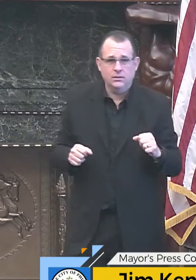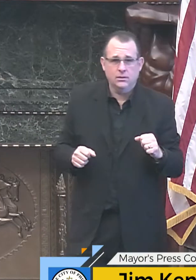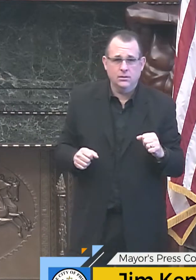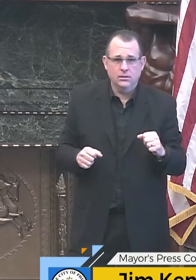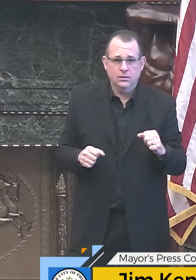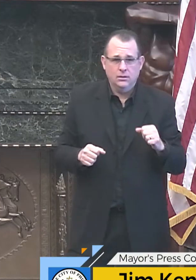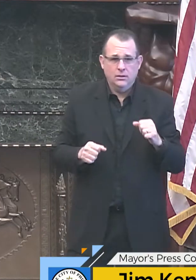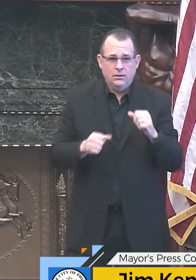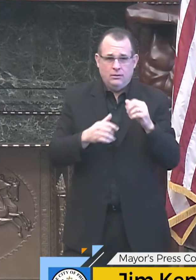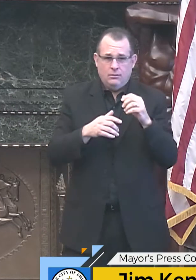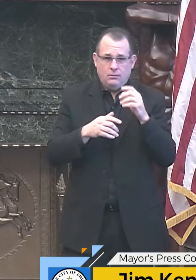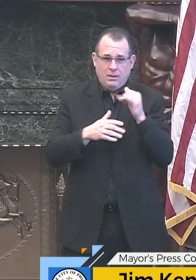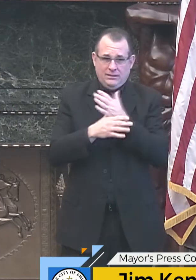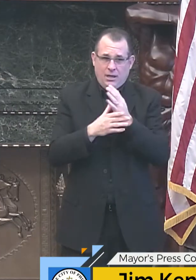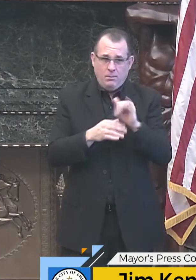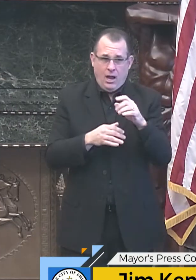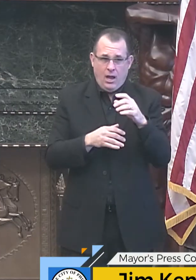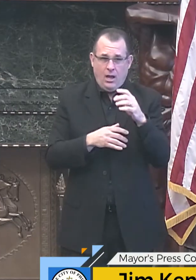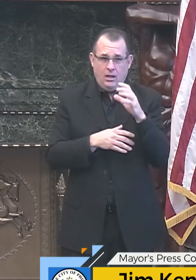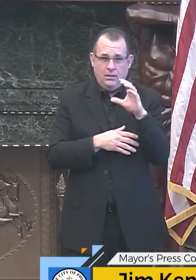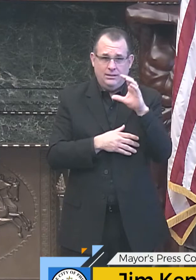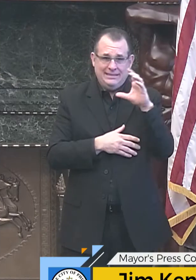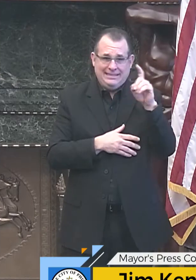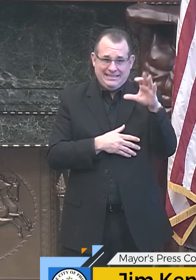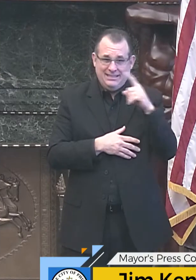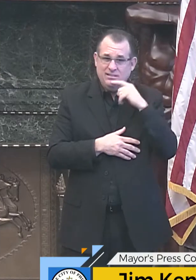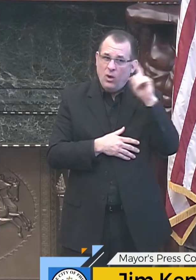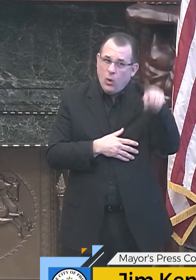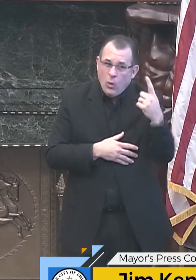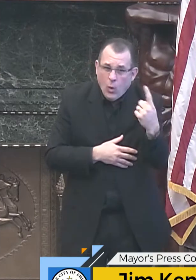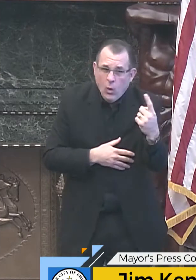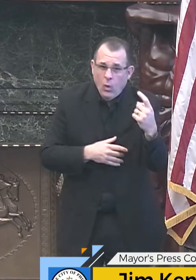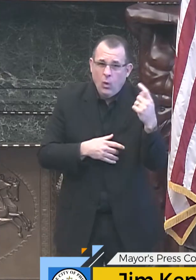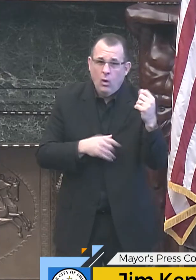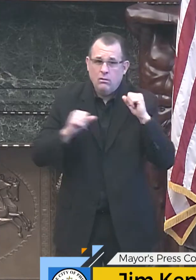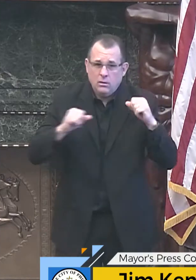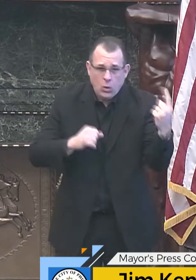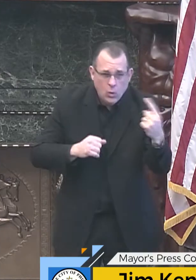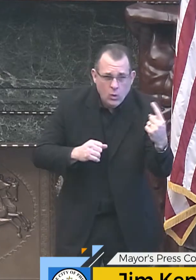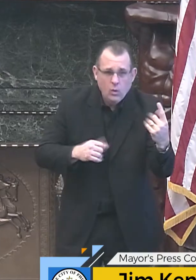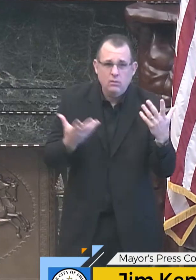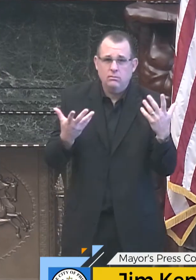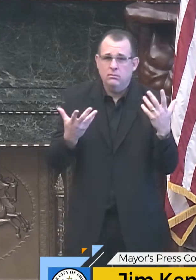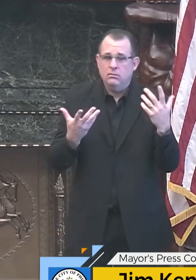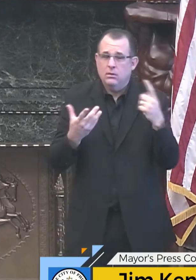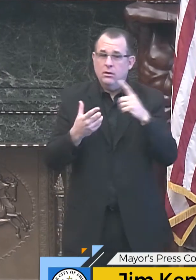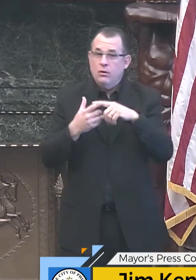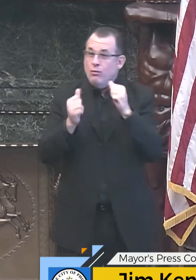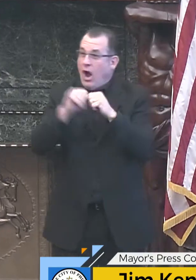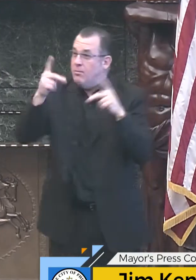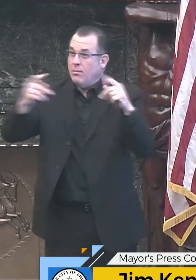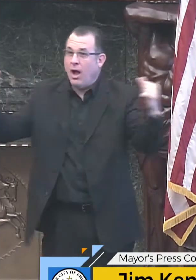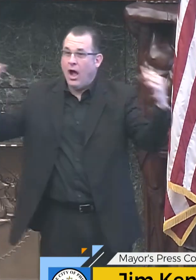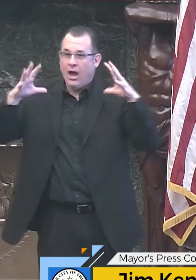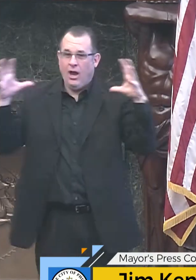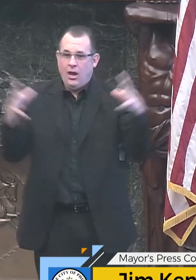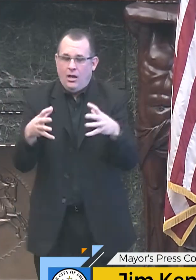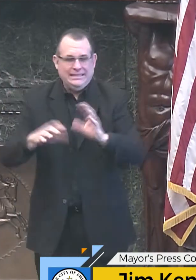Health. Exercise alone or with someone in your household. Do not jog with friends and stay 6 feet